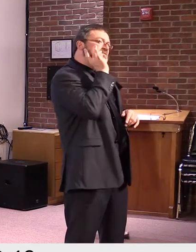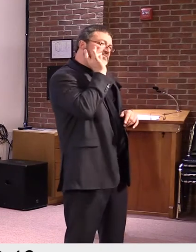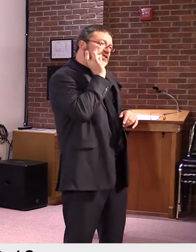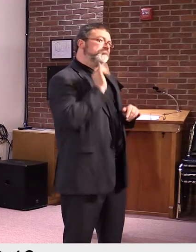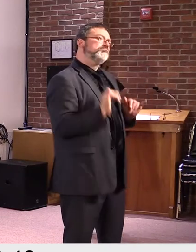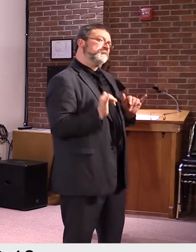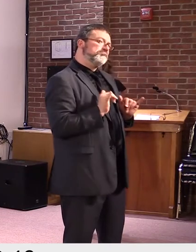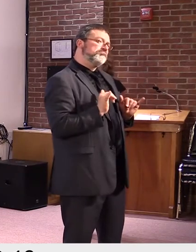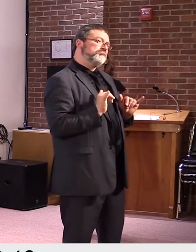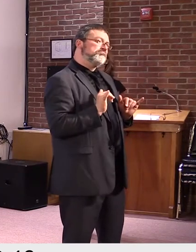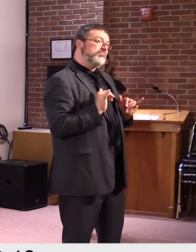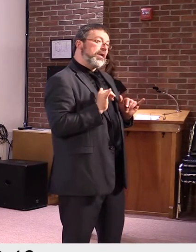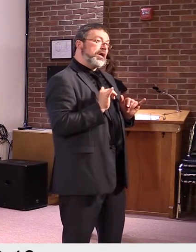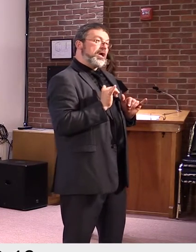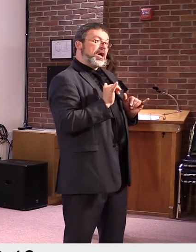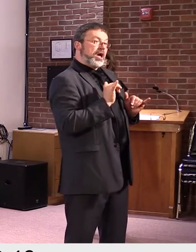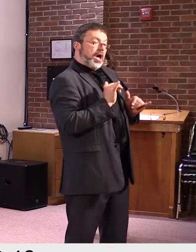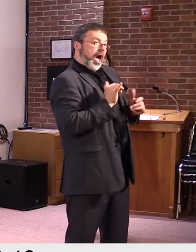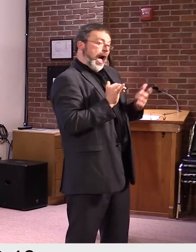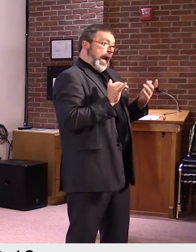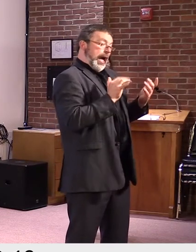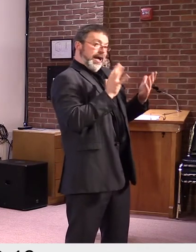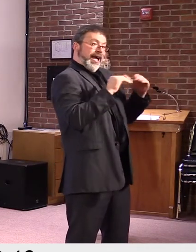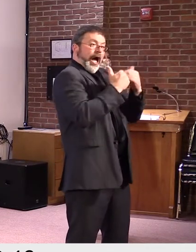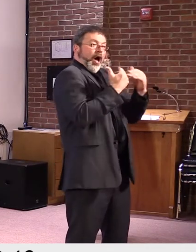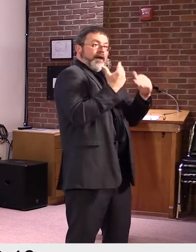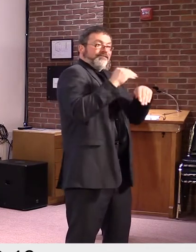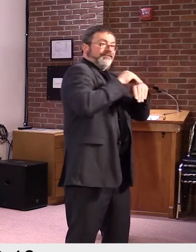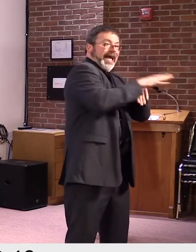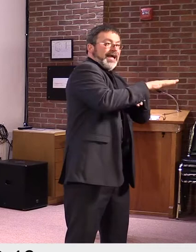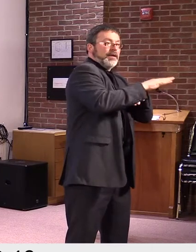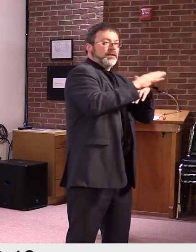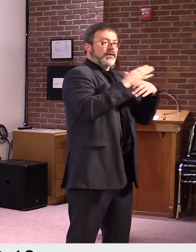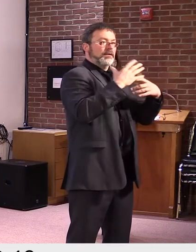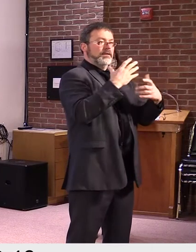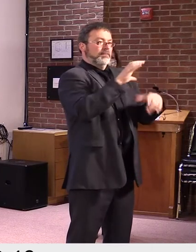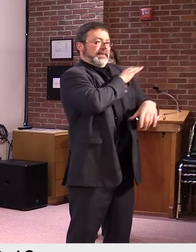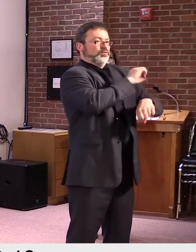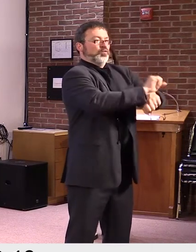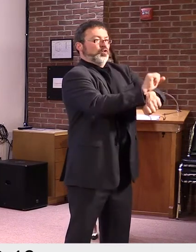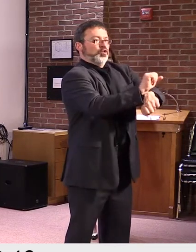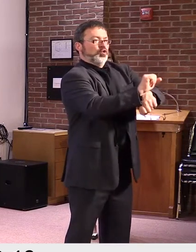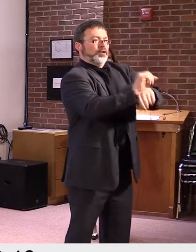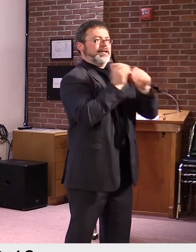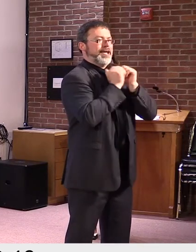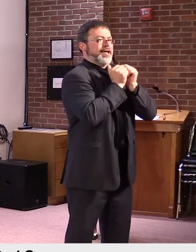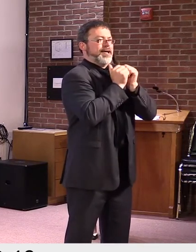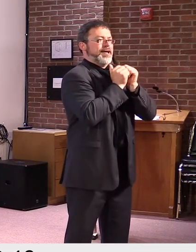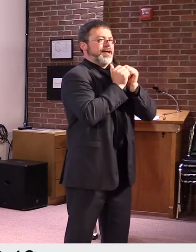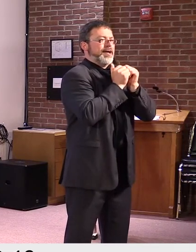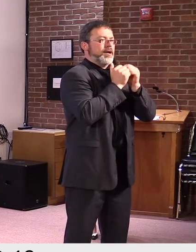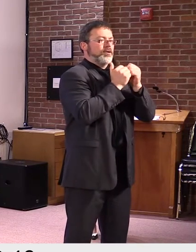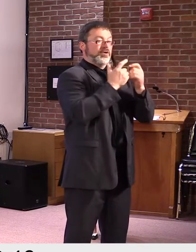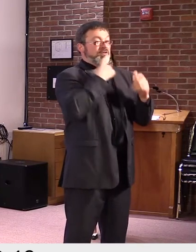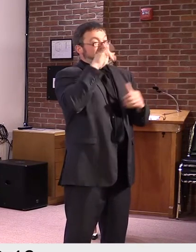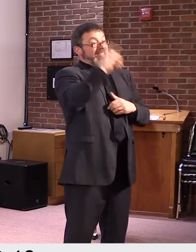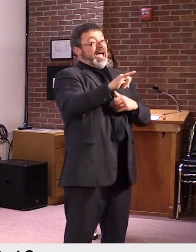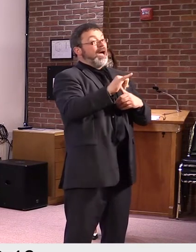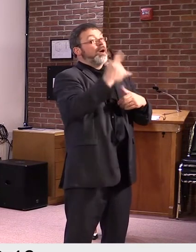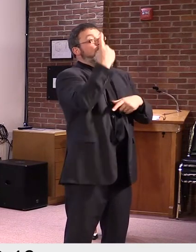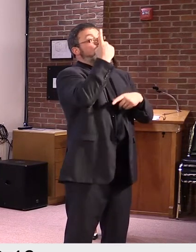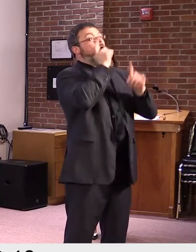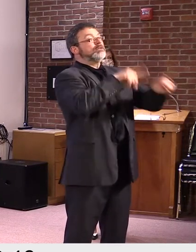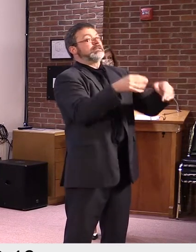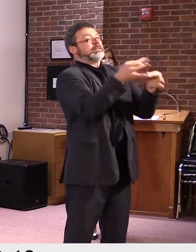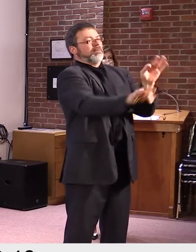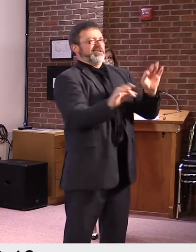are investments that can continue to be made in the city. The city's got a decades-long history of being innovative in